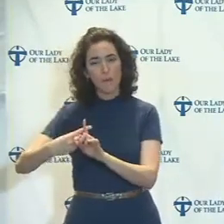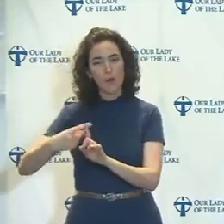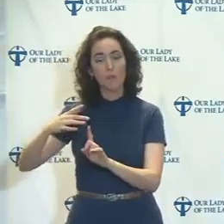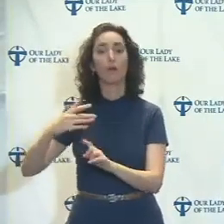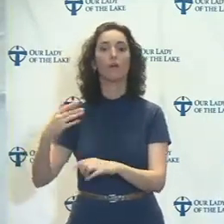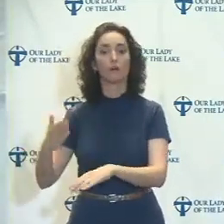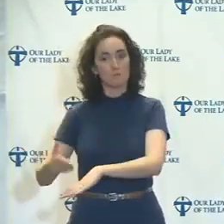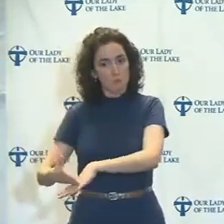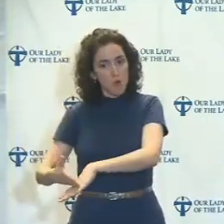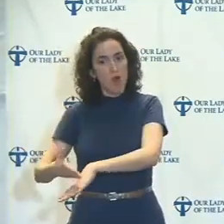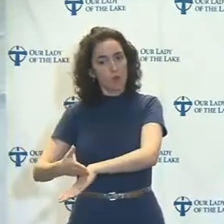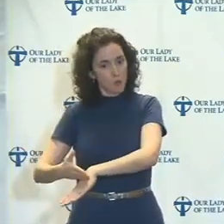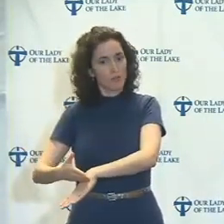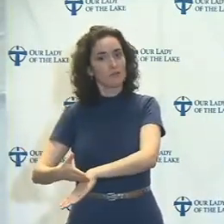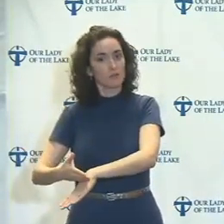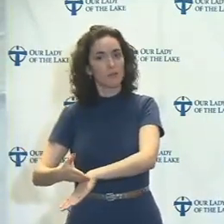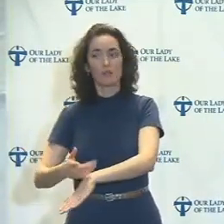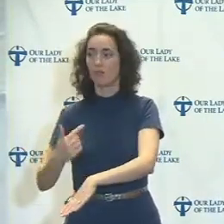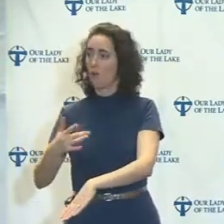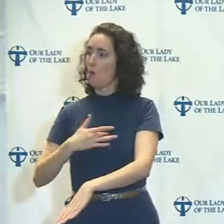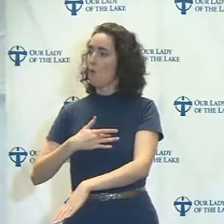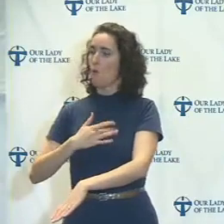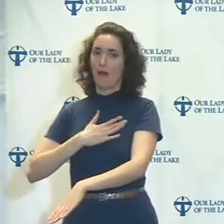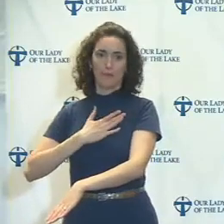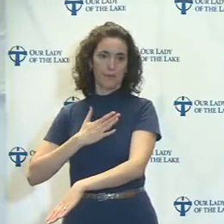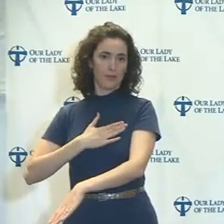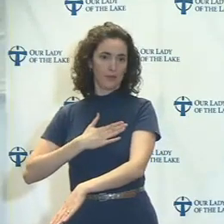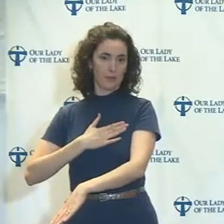so, and we're very, very thankful for that.